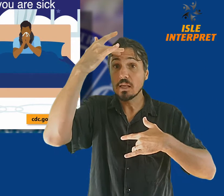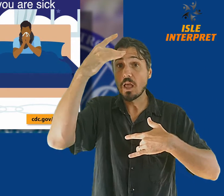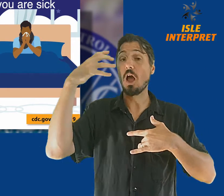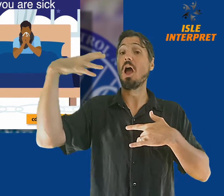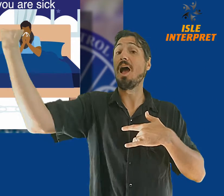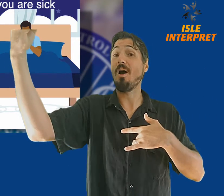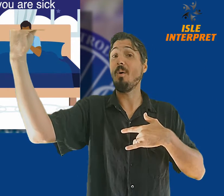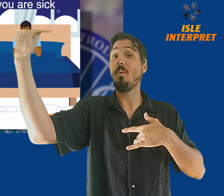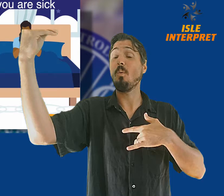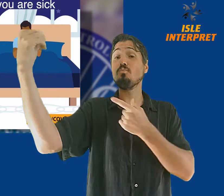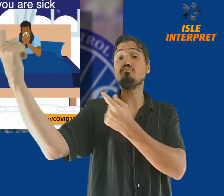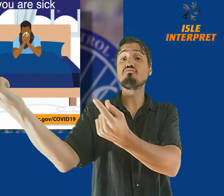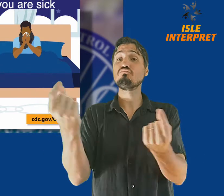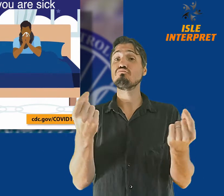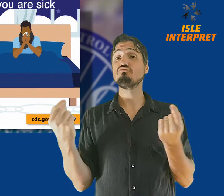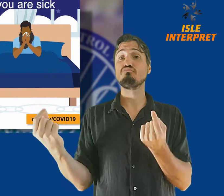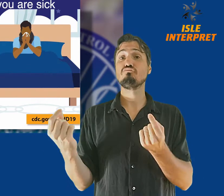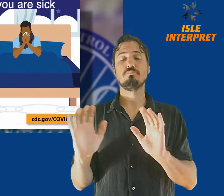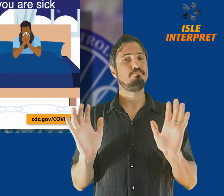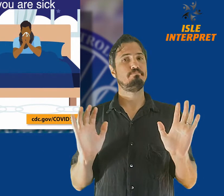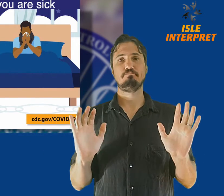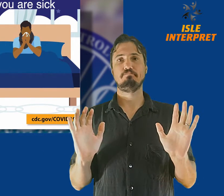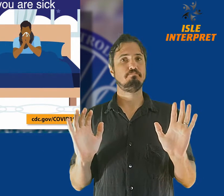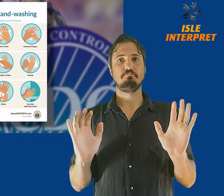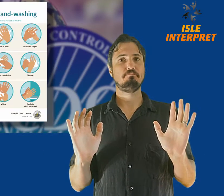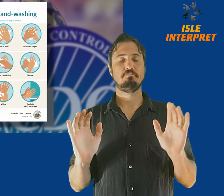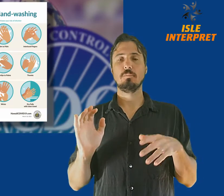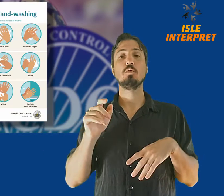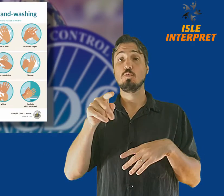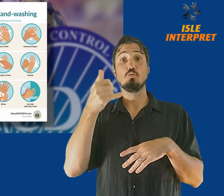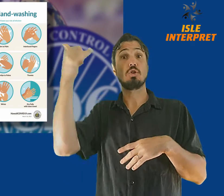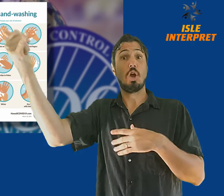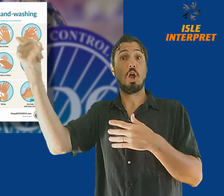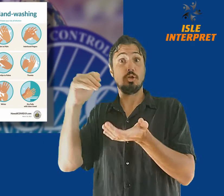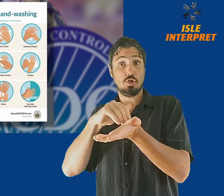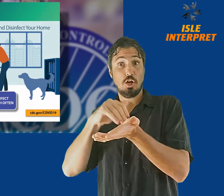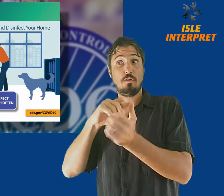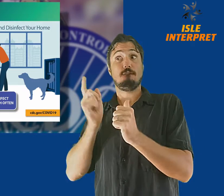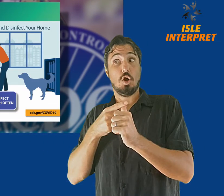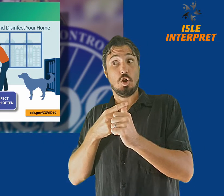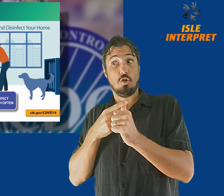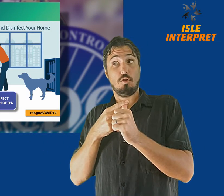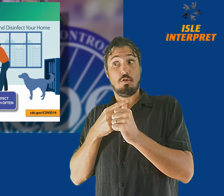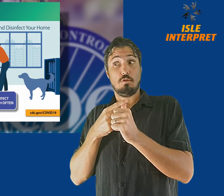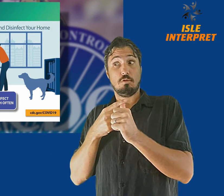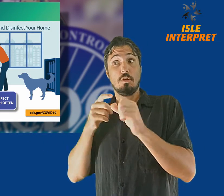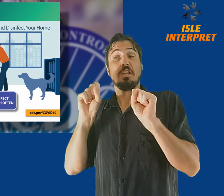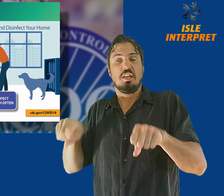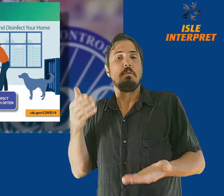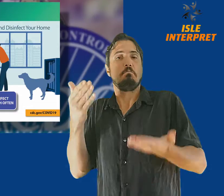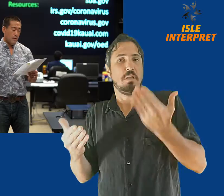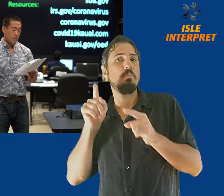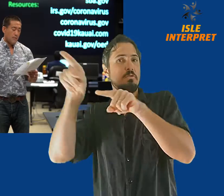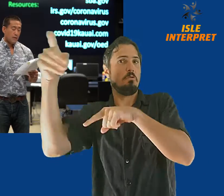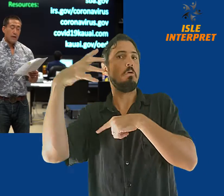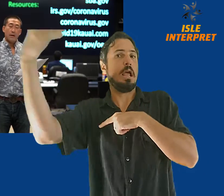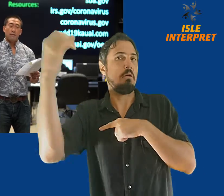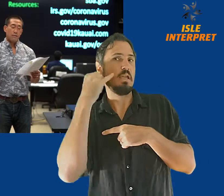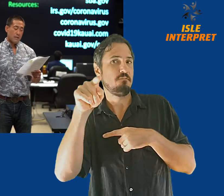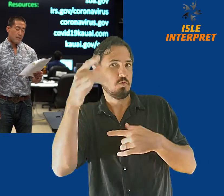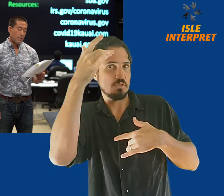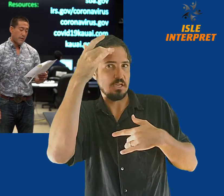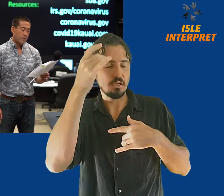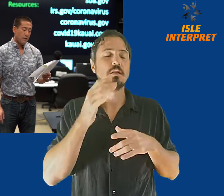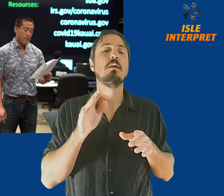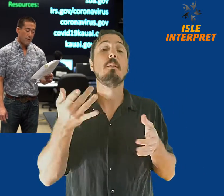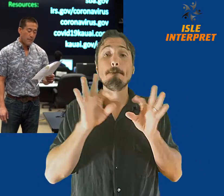then only after calling your doctor first. Wash your hands frequently and clean surfaces often. We're going to get